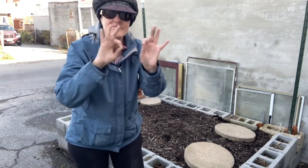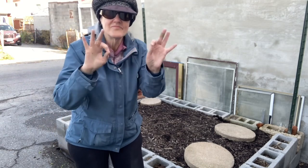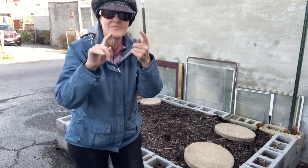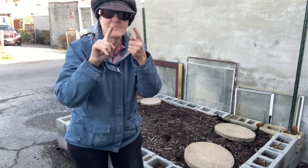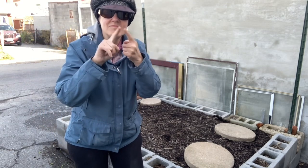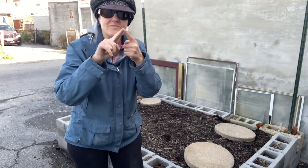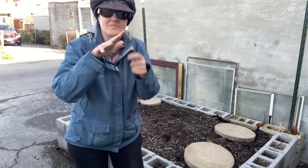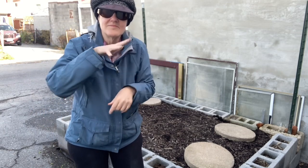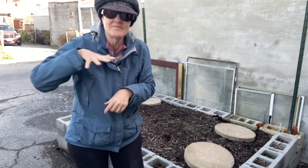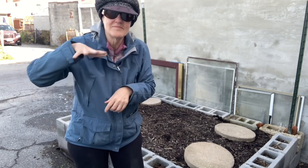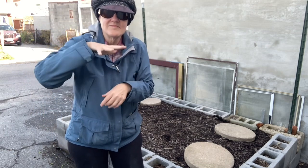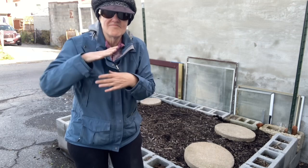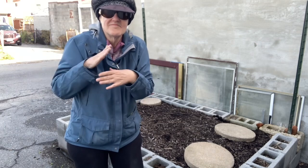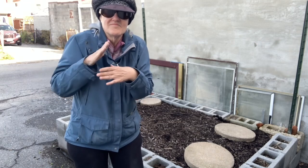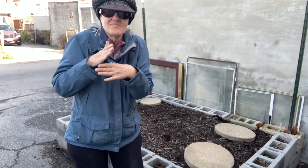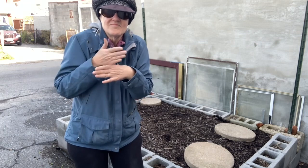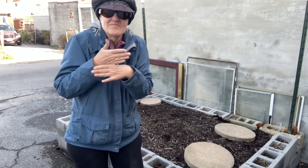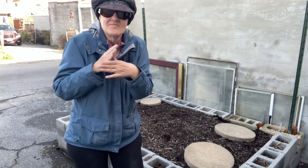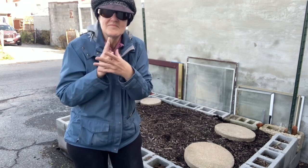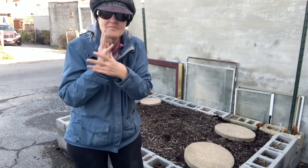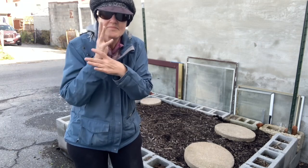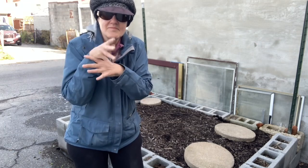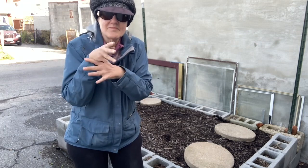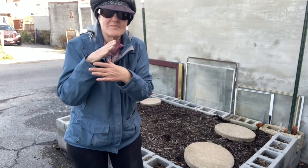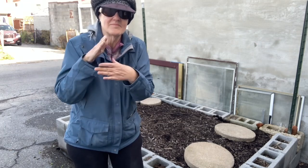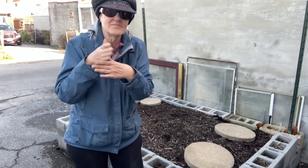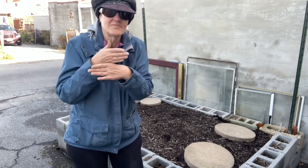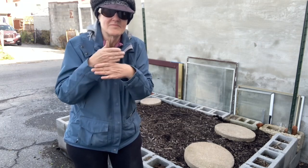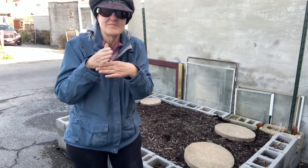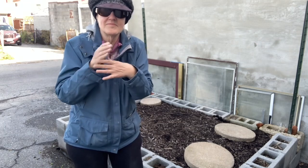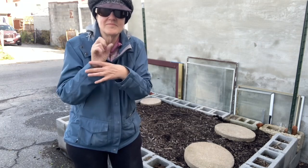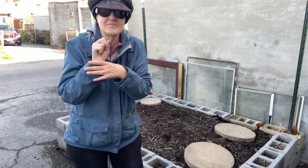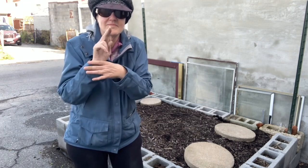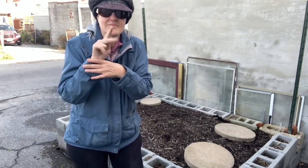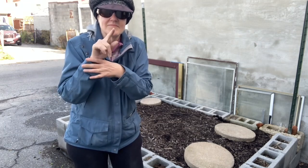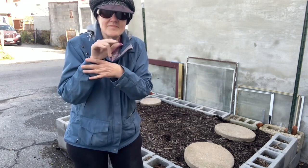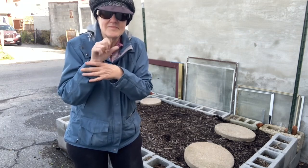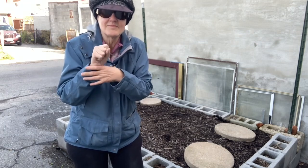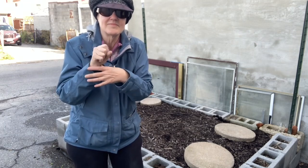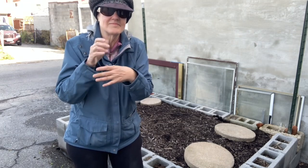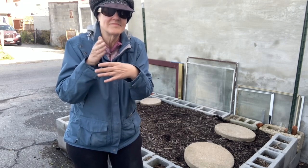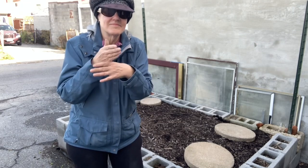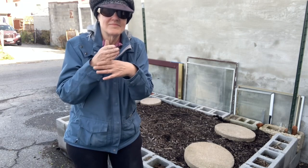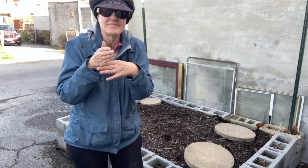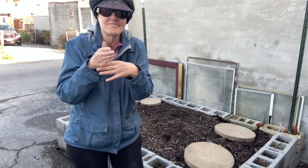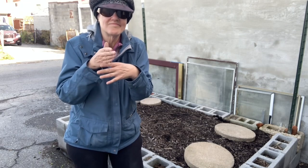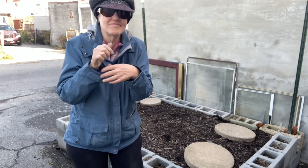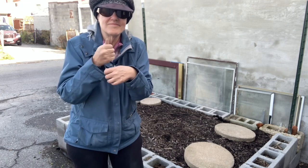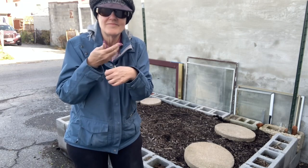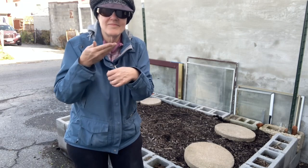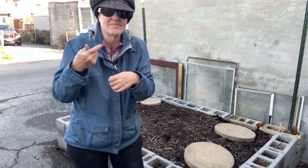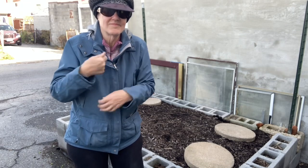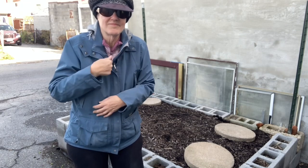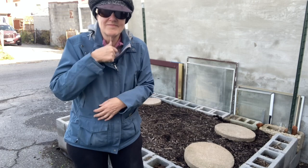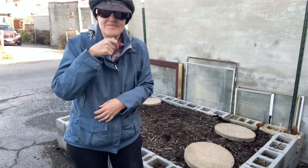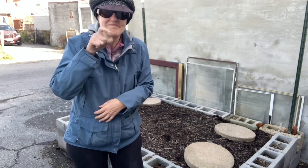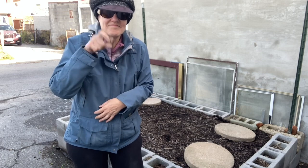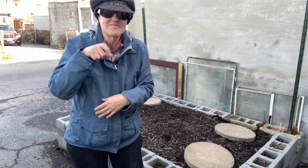So I give 3 free things to the community. I share plants, I share supplies, basically anything that I don't